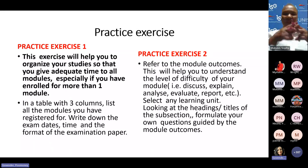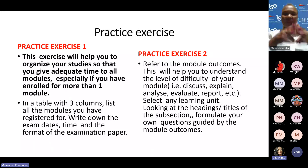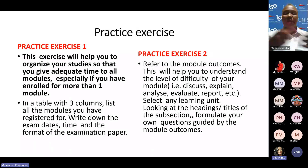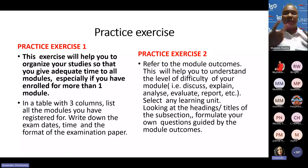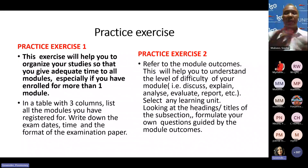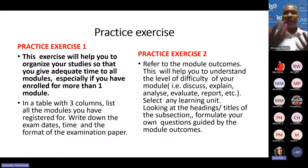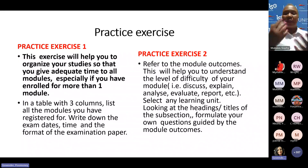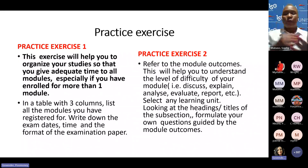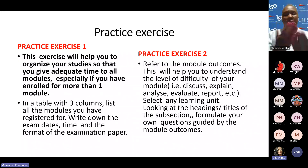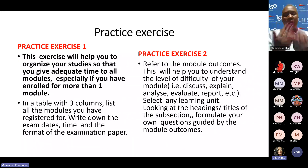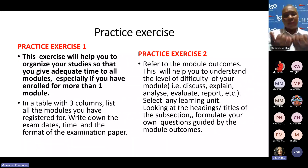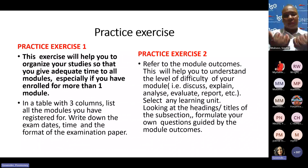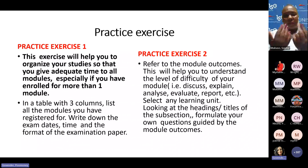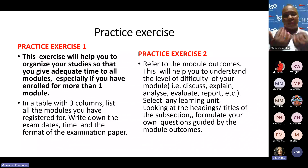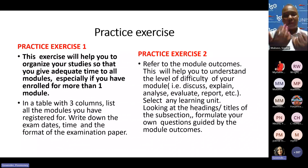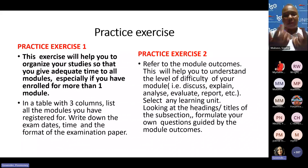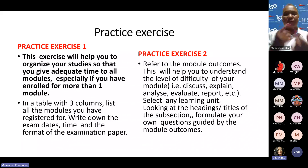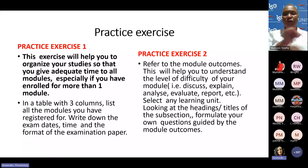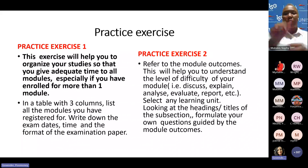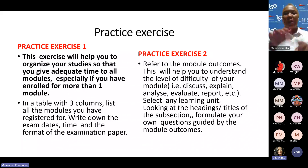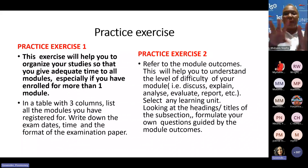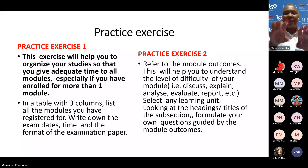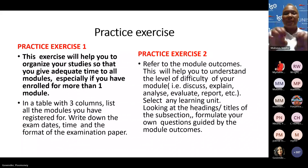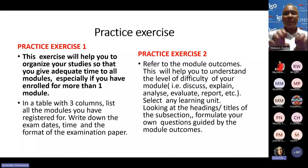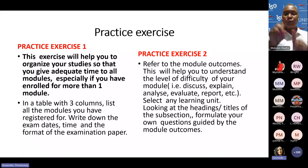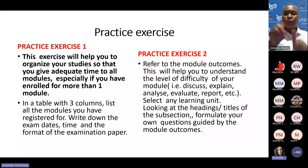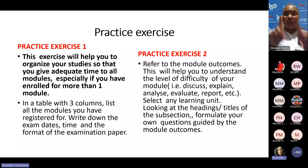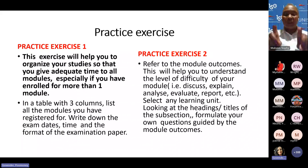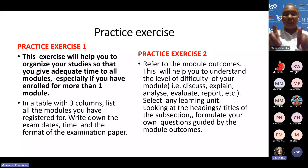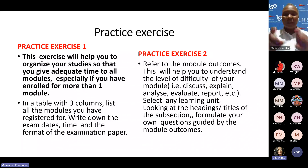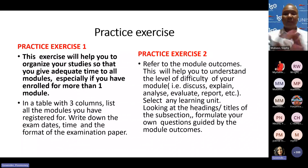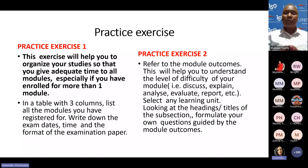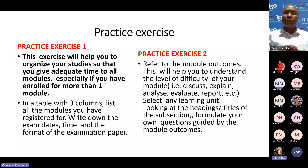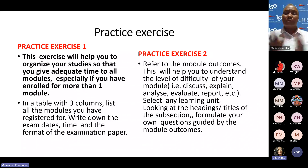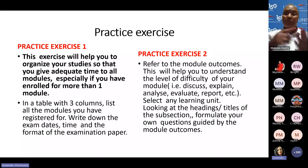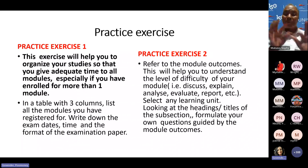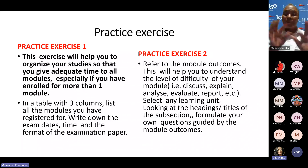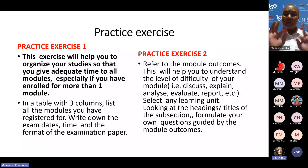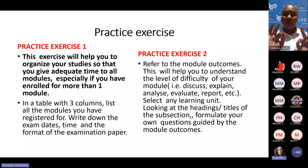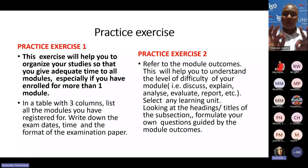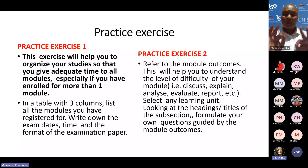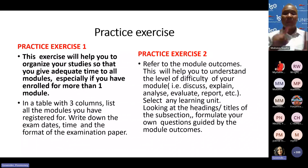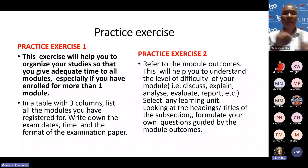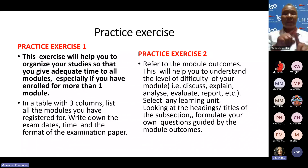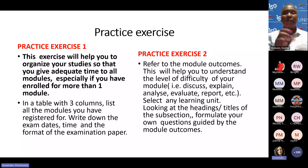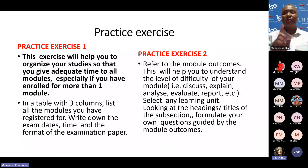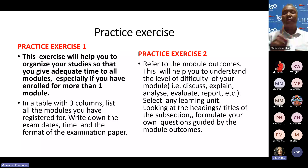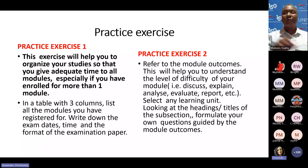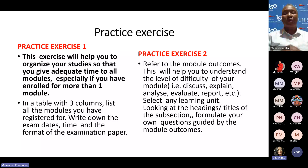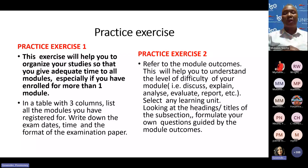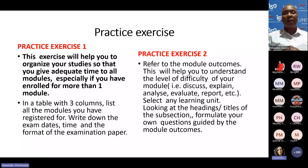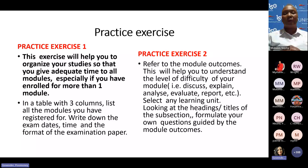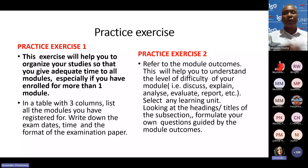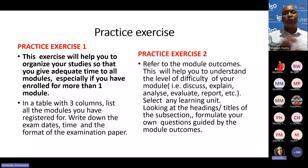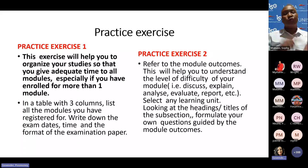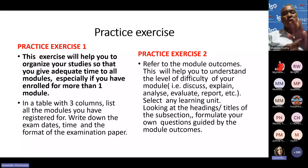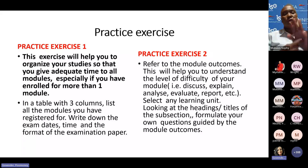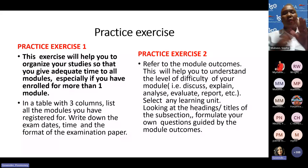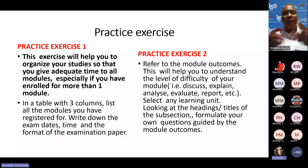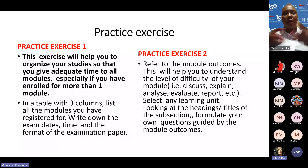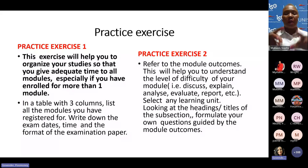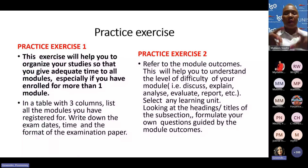can expect in your exam questions, right? And this will be indicated in the way